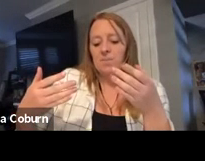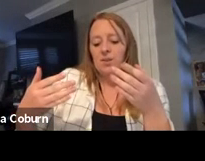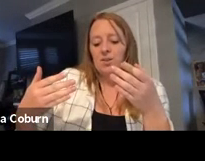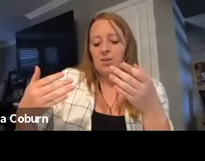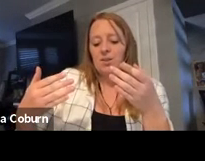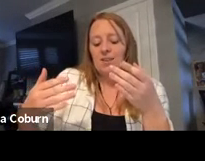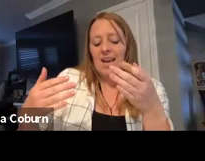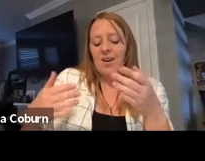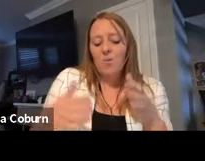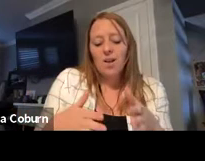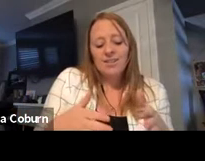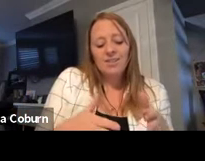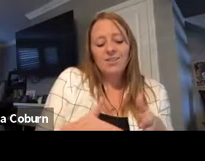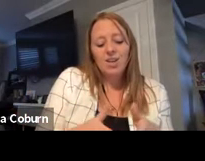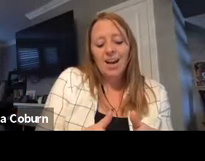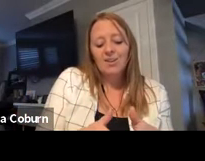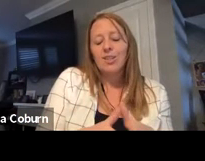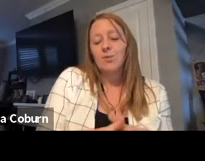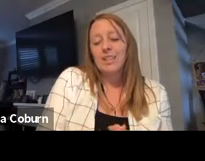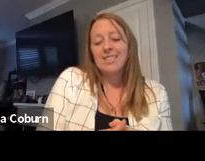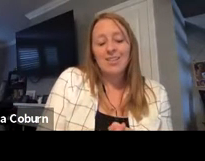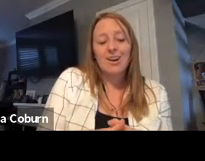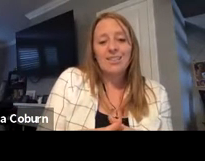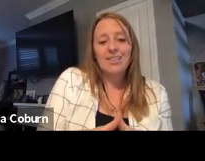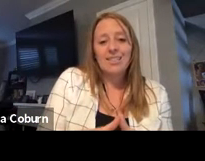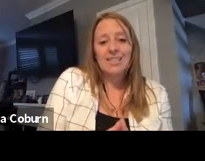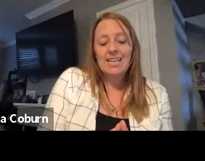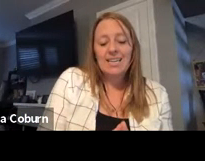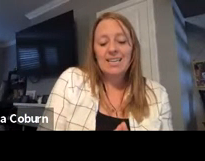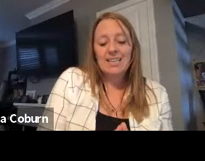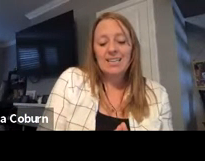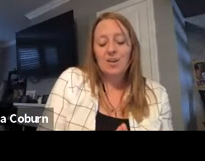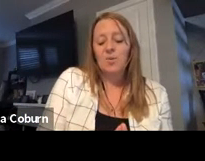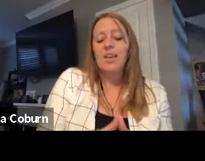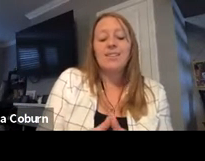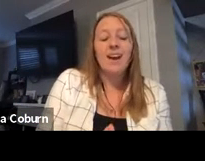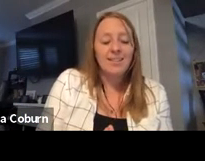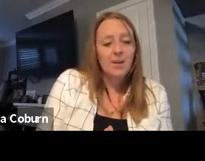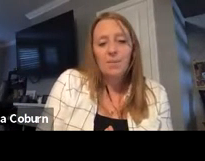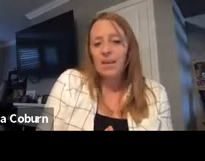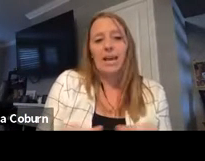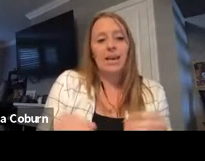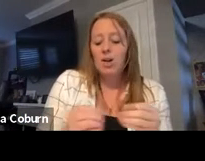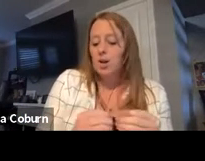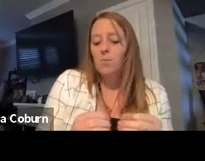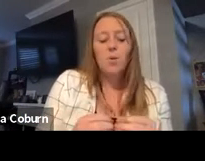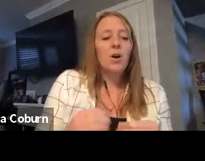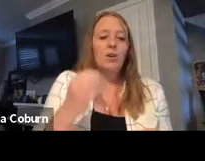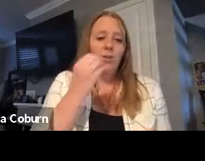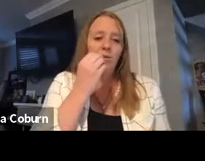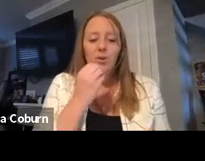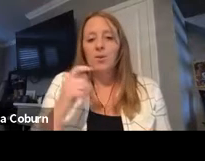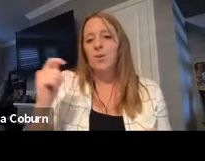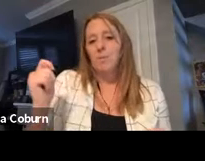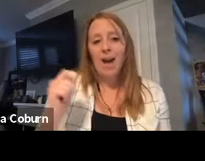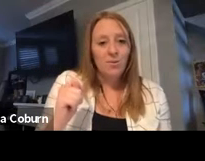Um, and once a child really starts to see, when they sign something like more